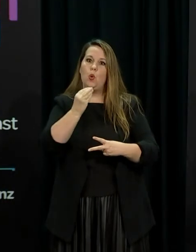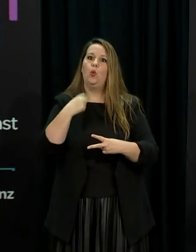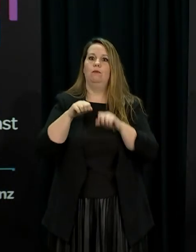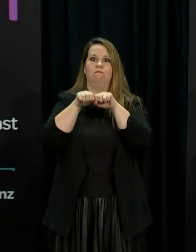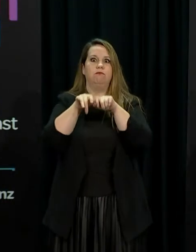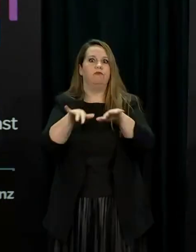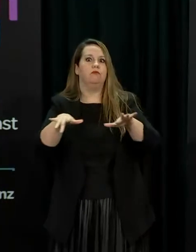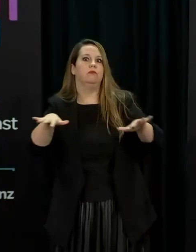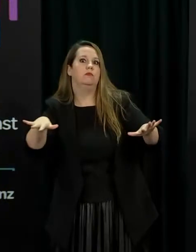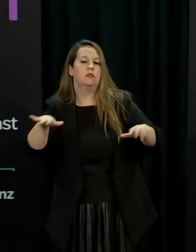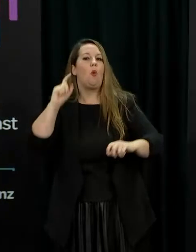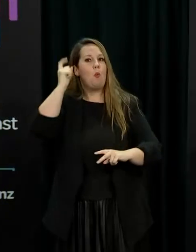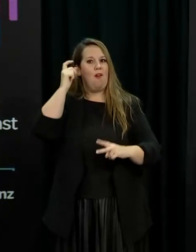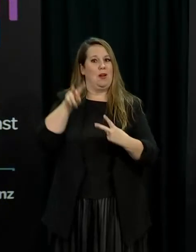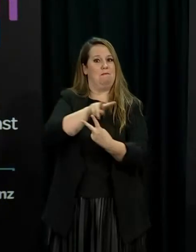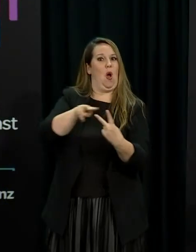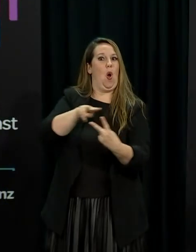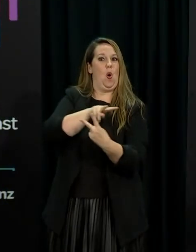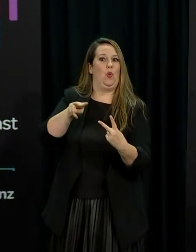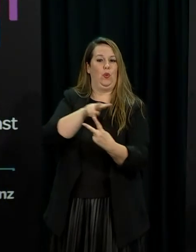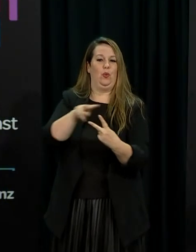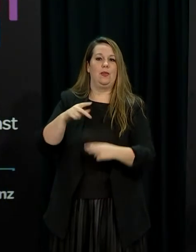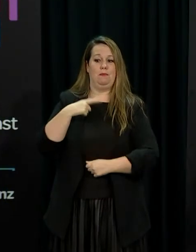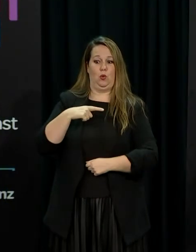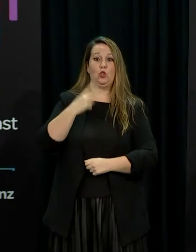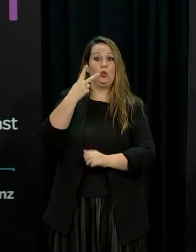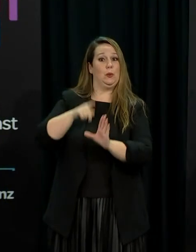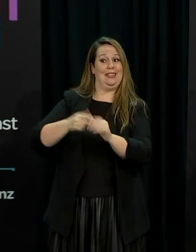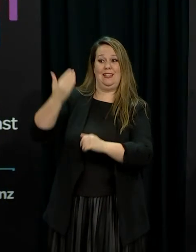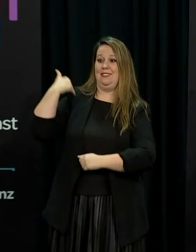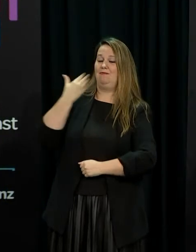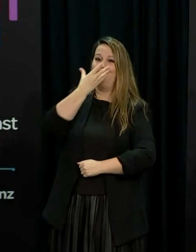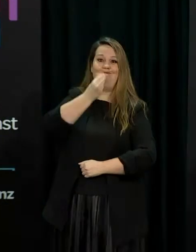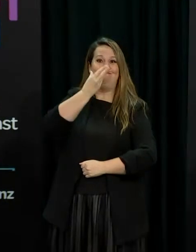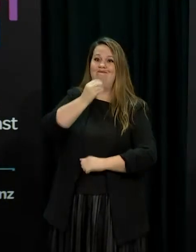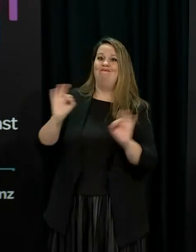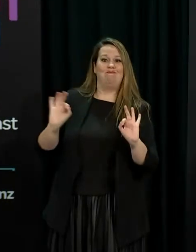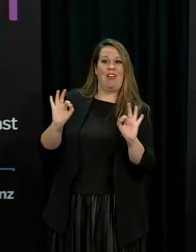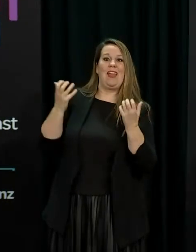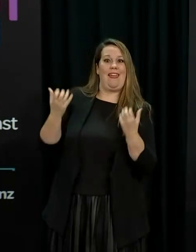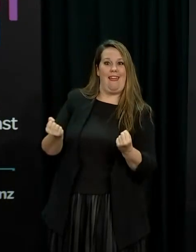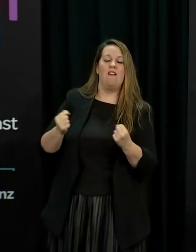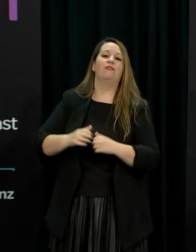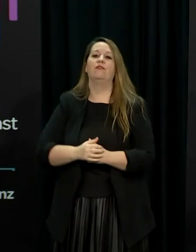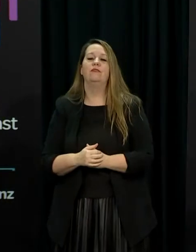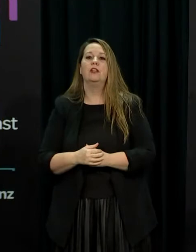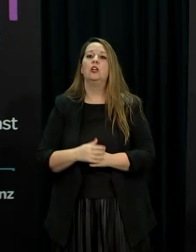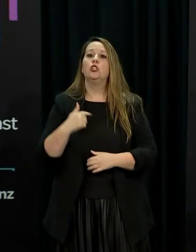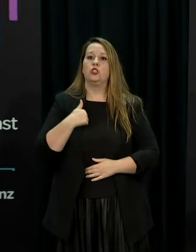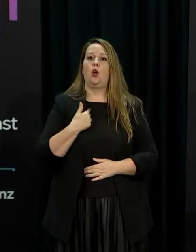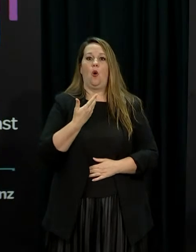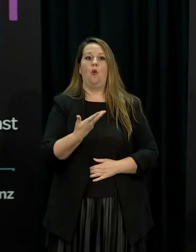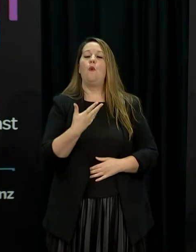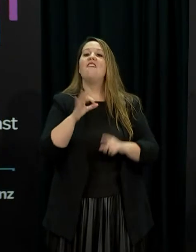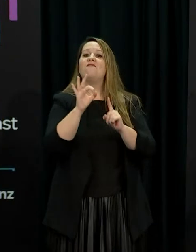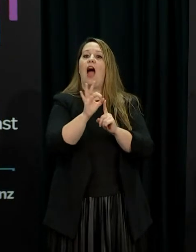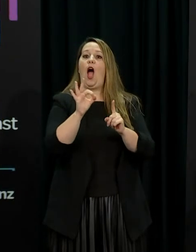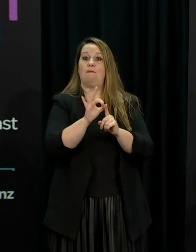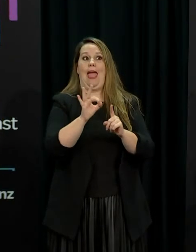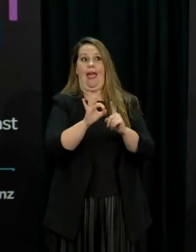years. This year, Pharmac has purchased over 2 million doses of the flu vaccine, more than any other